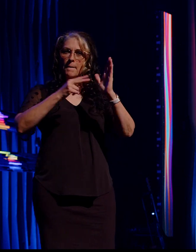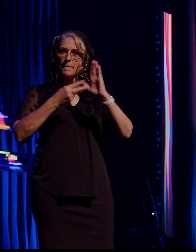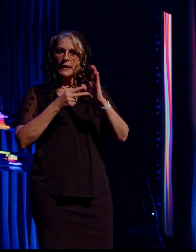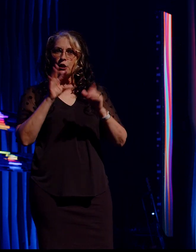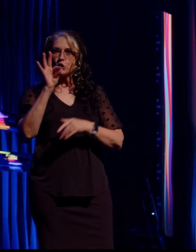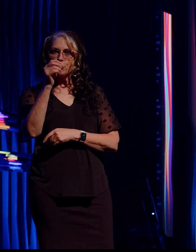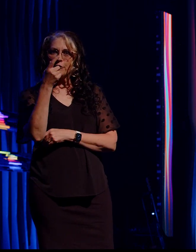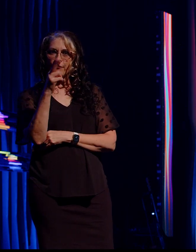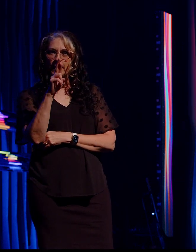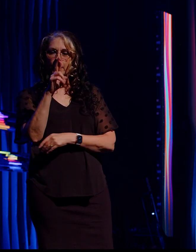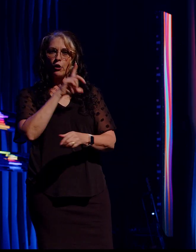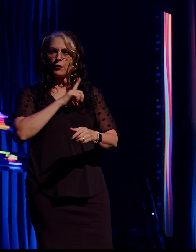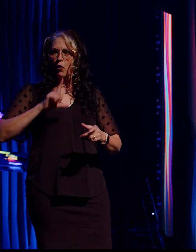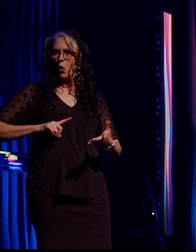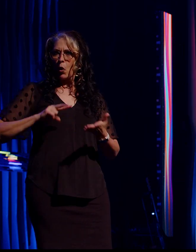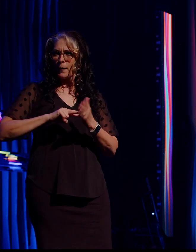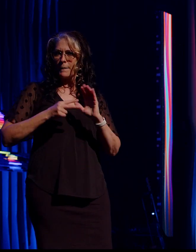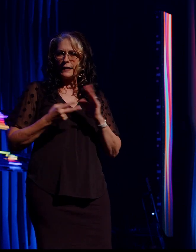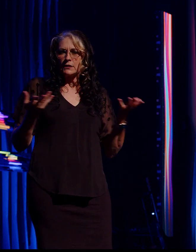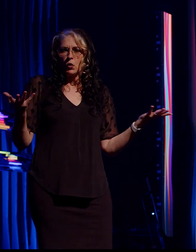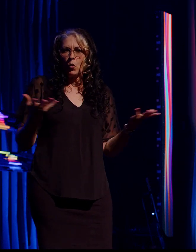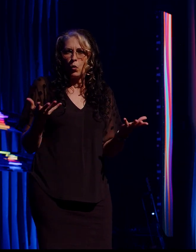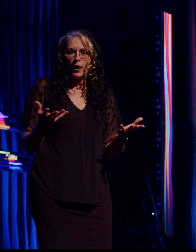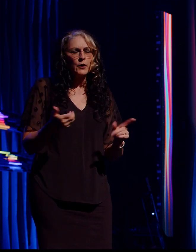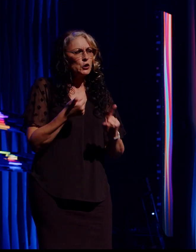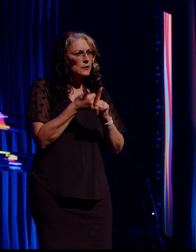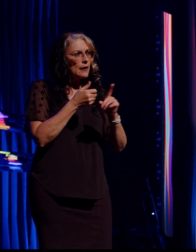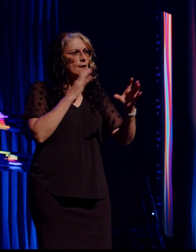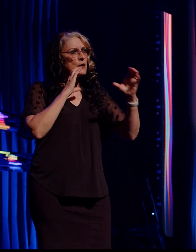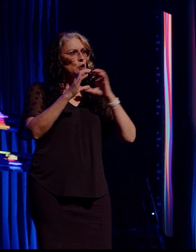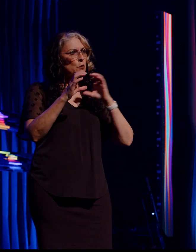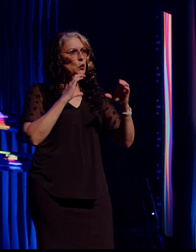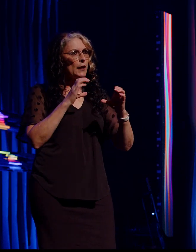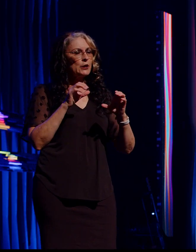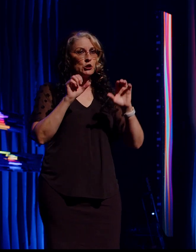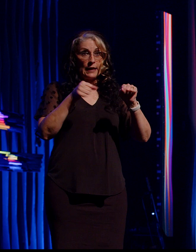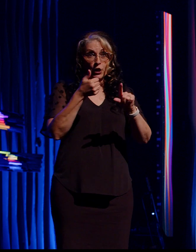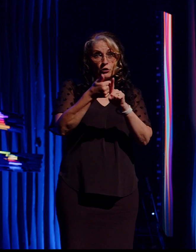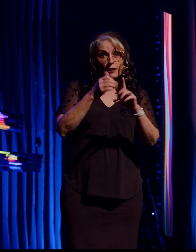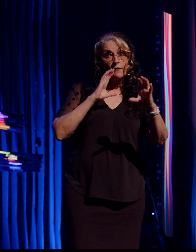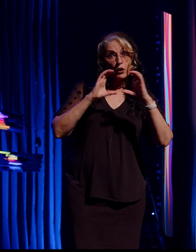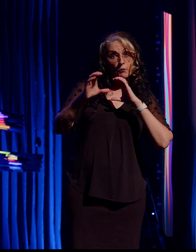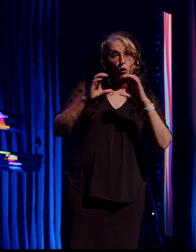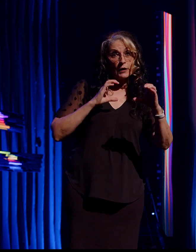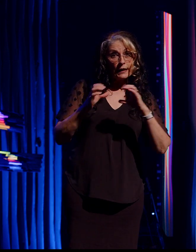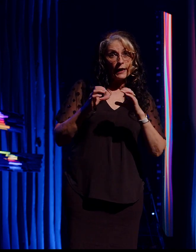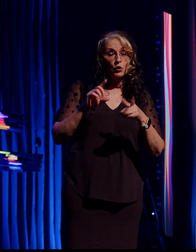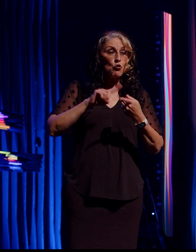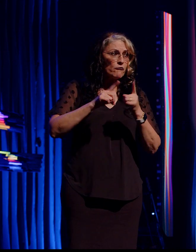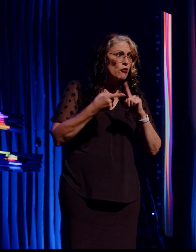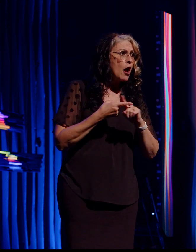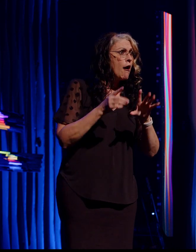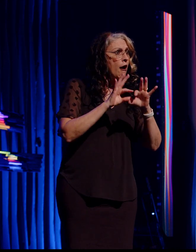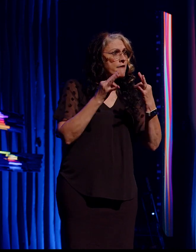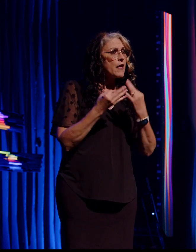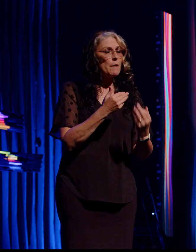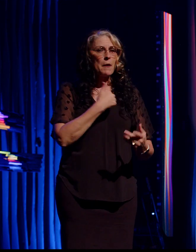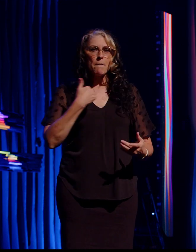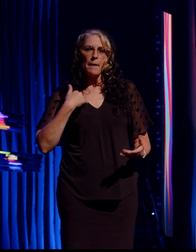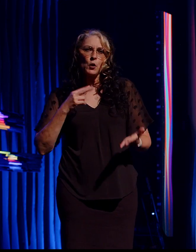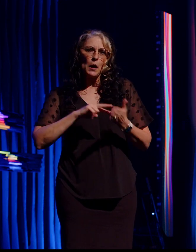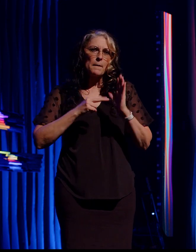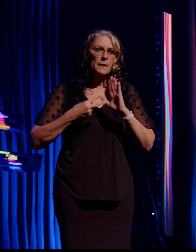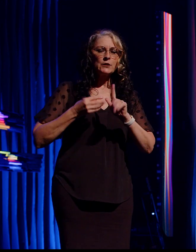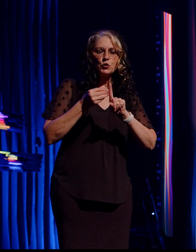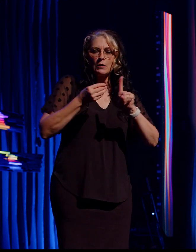fear the Lord? I want you to think about this, how you communicate it to others. Can you communicate to your friend, your family member, what it